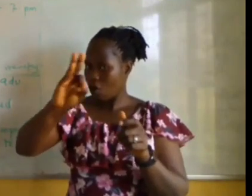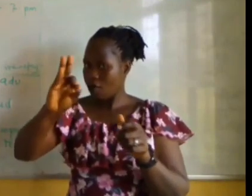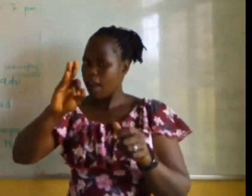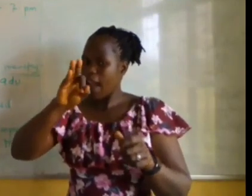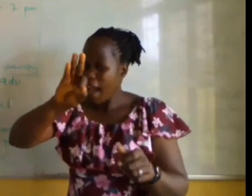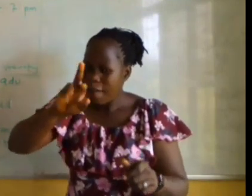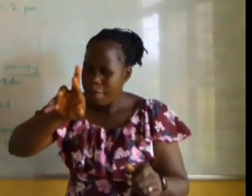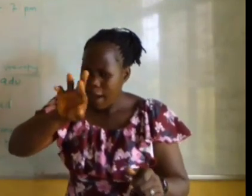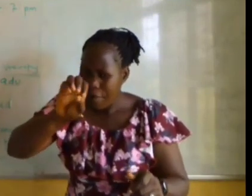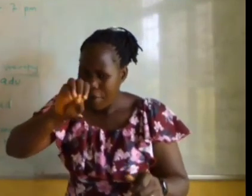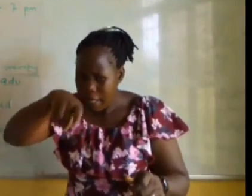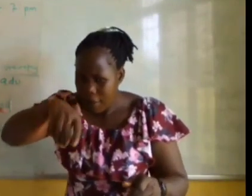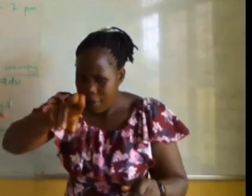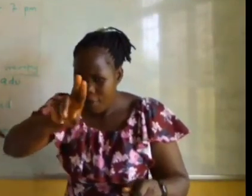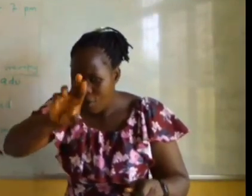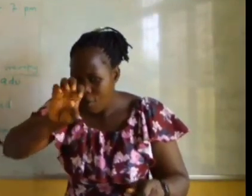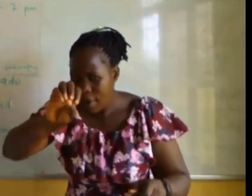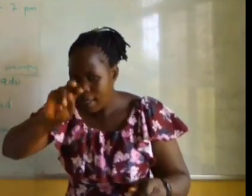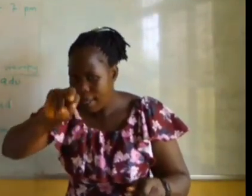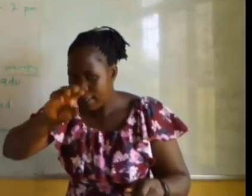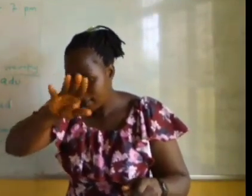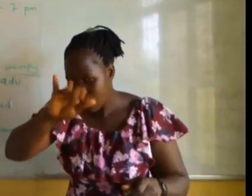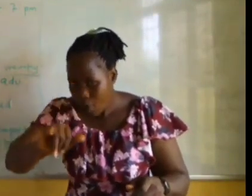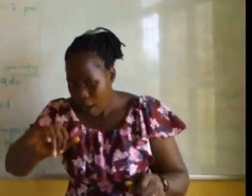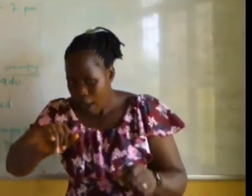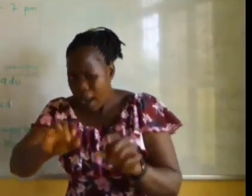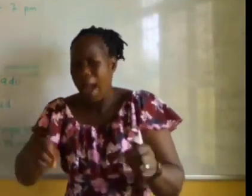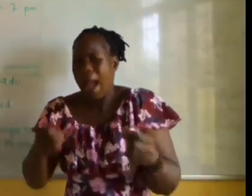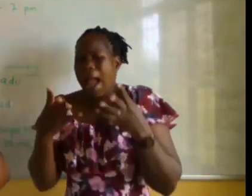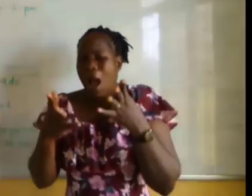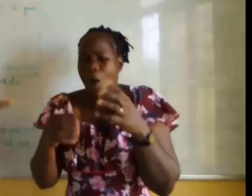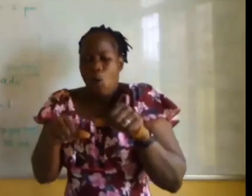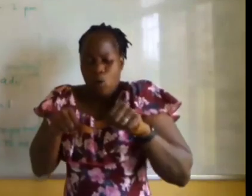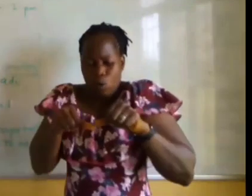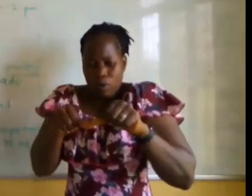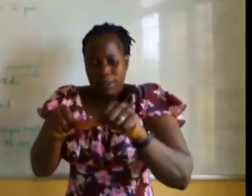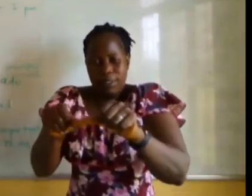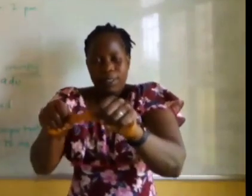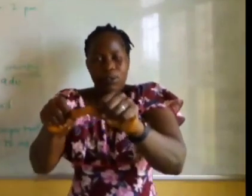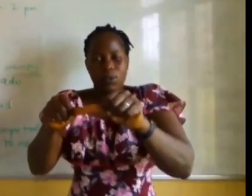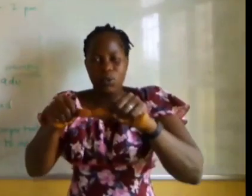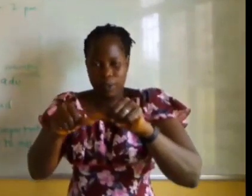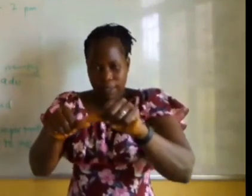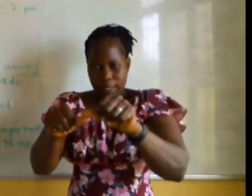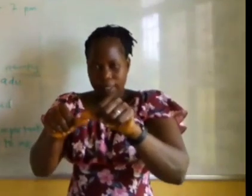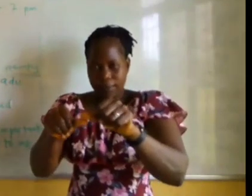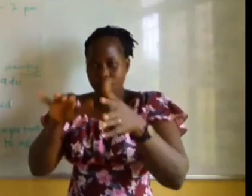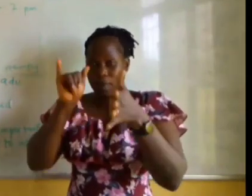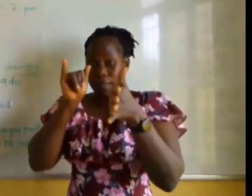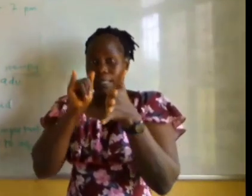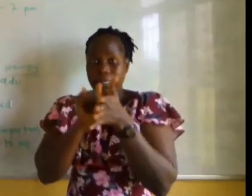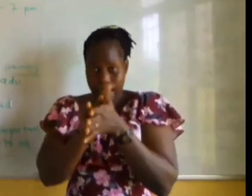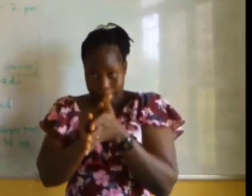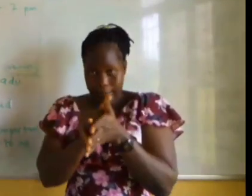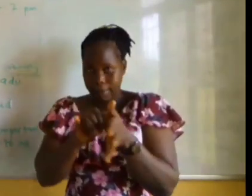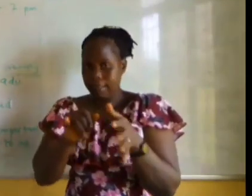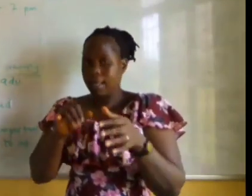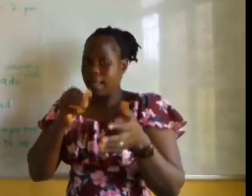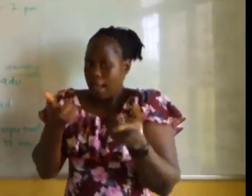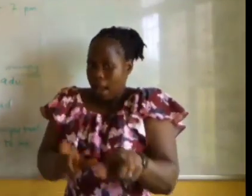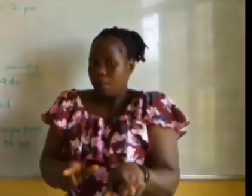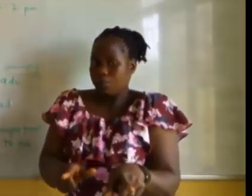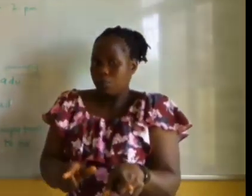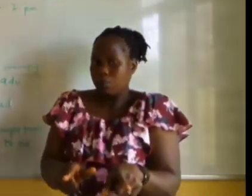shows how frequently an action is being performed. I never, that means not at all, that